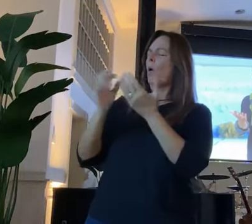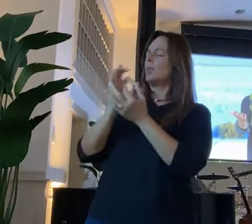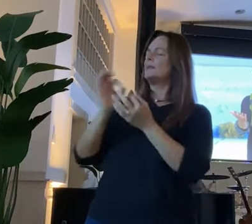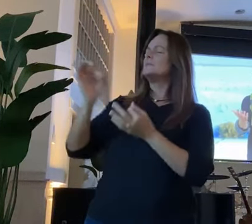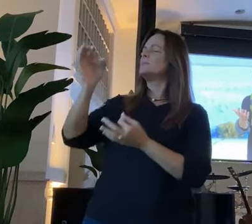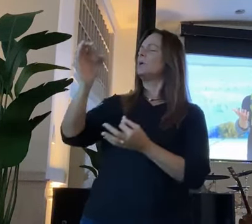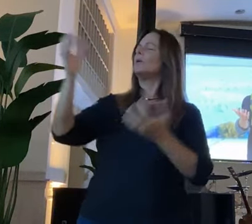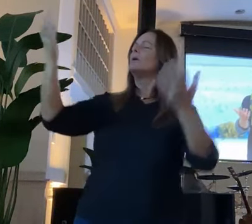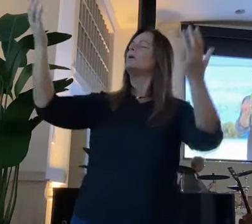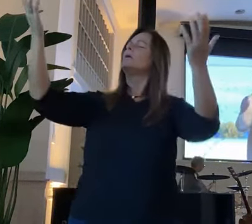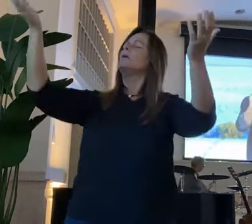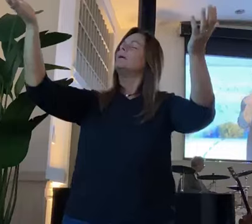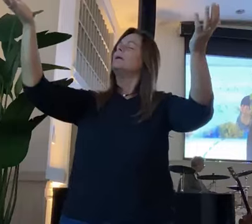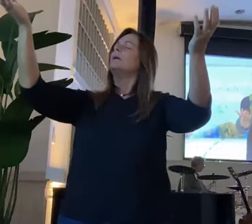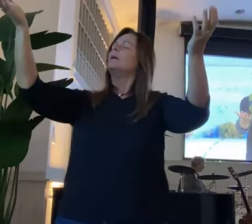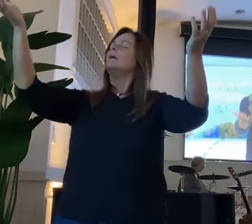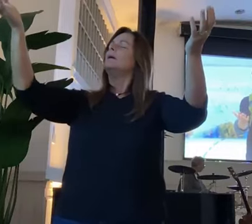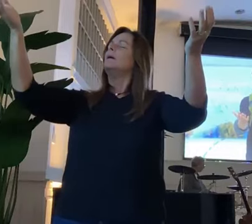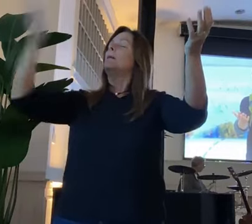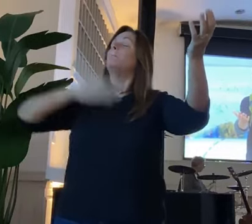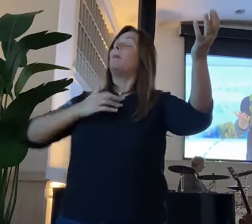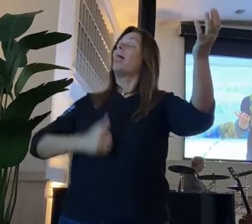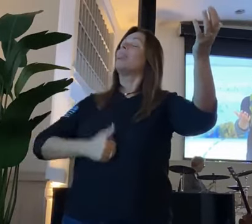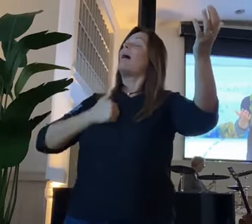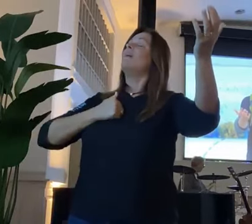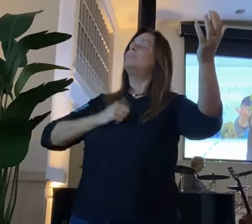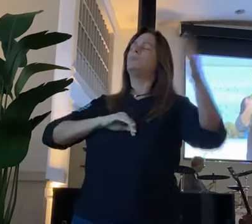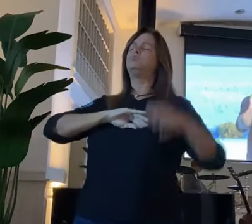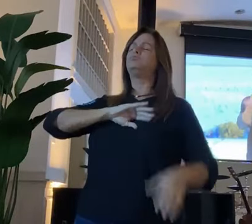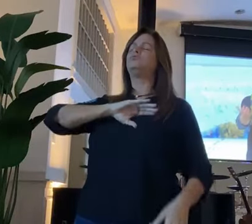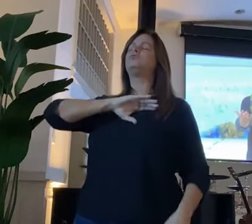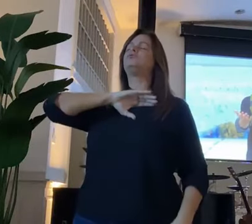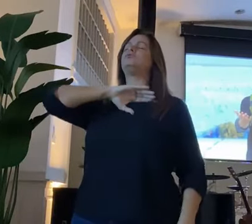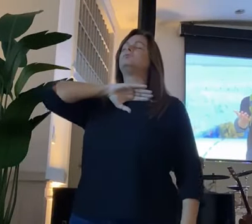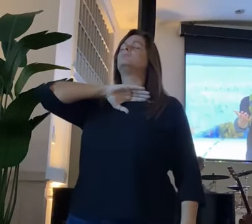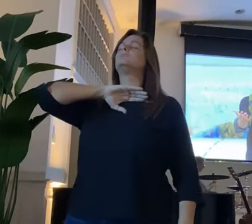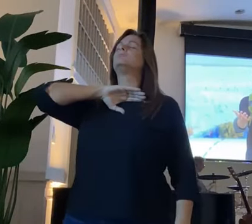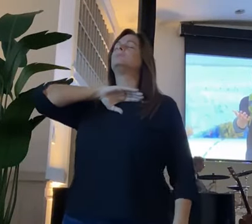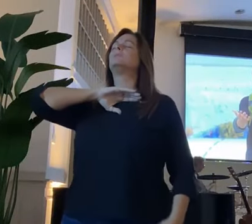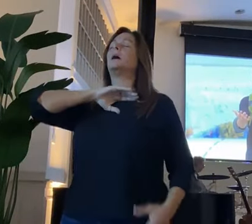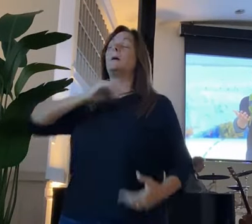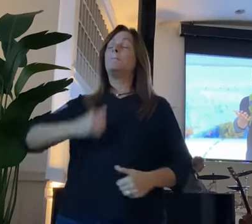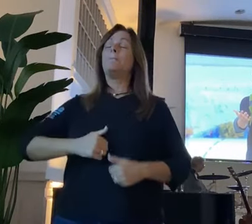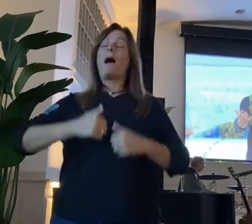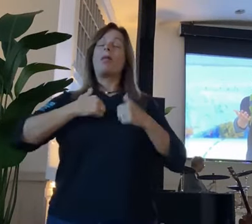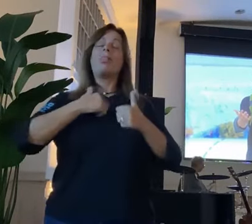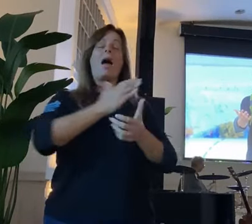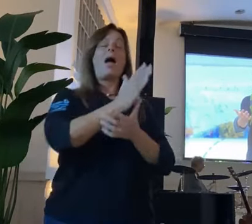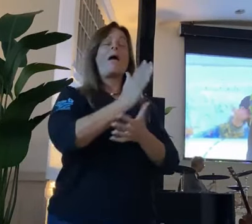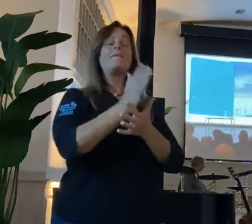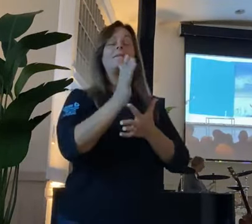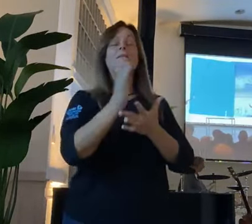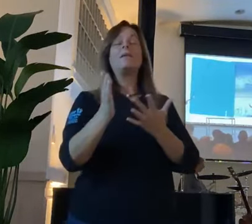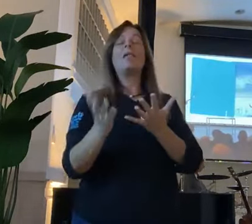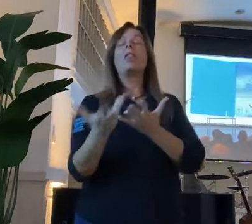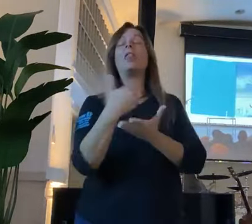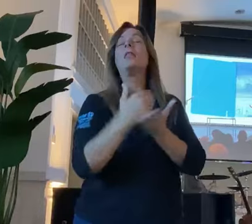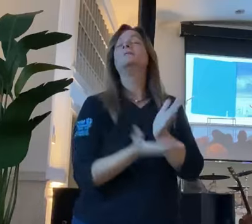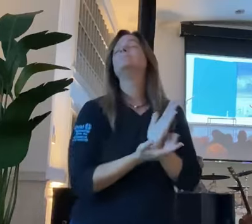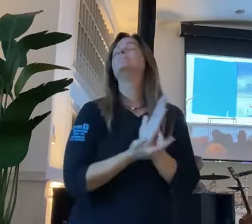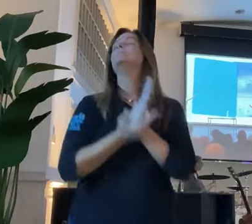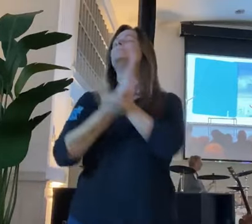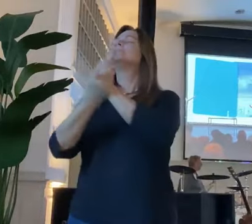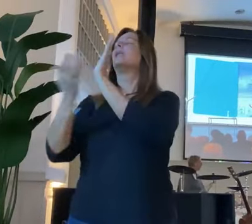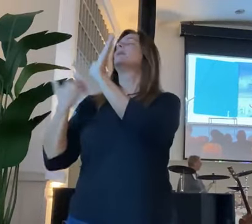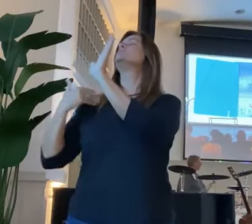Spirit. Fill my life. Every area of my life, I surrender to